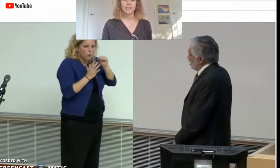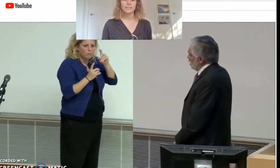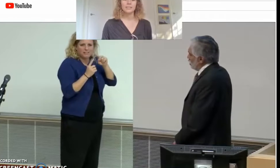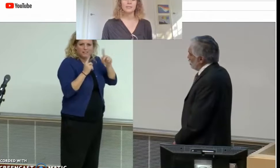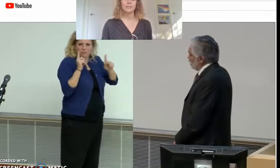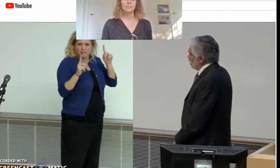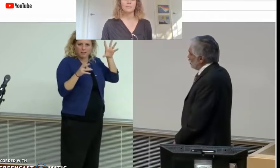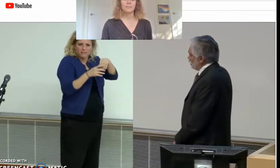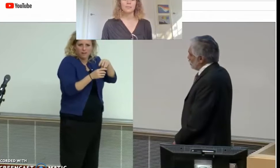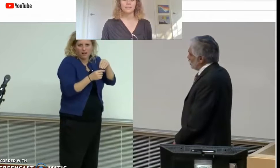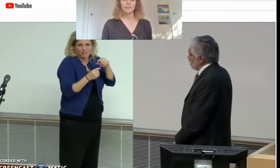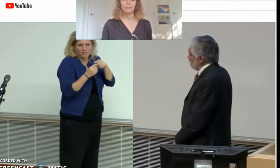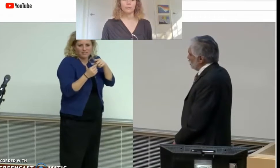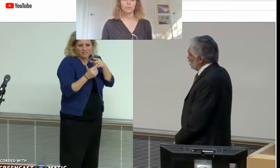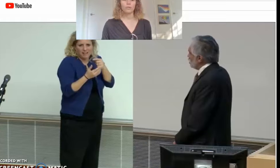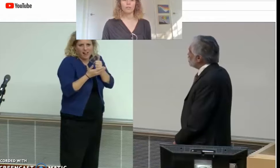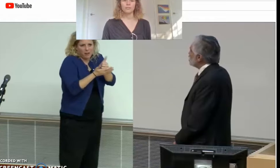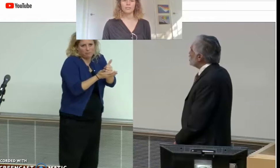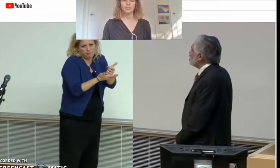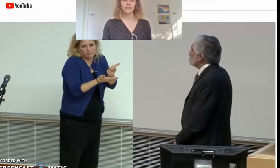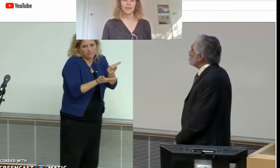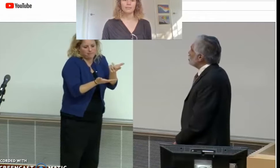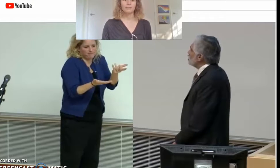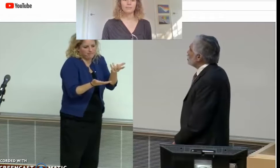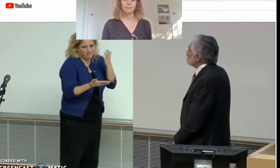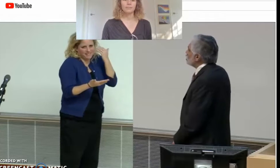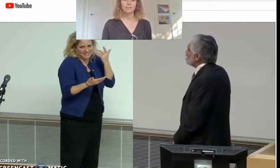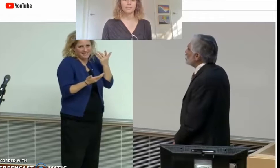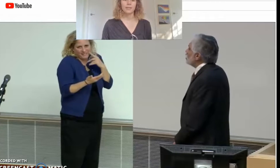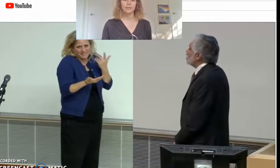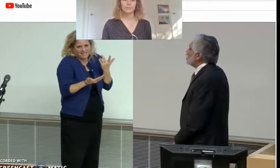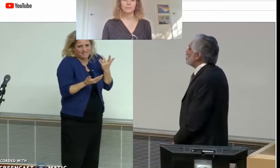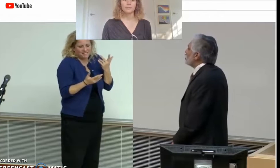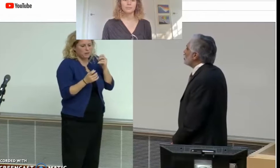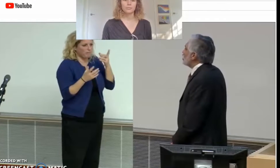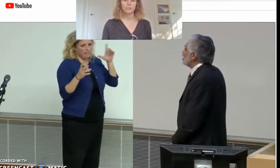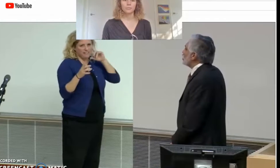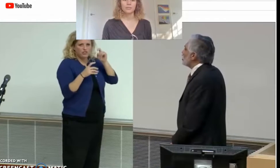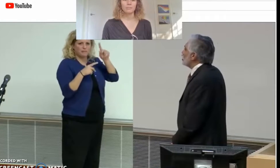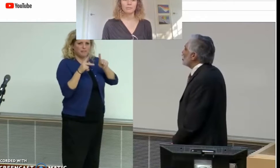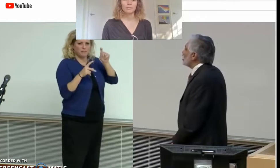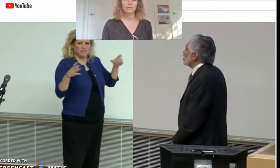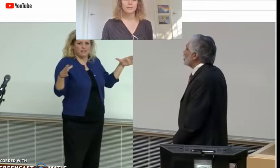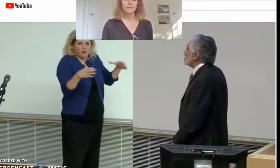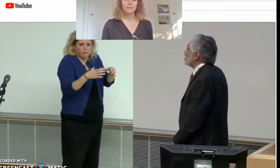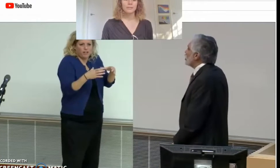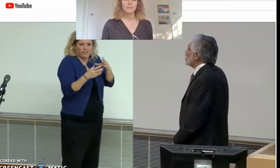CDIs, things about the deaf world, all included into that, and to help quote unquote deaf people.